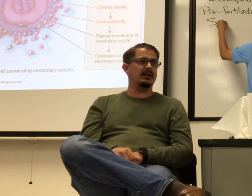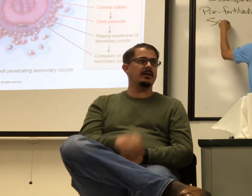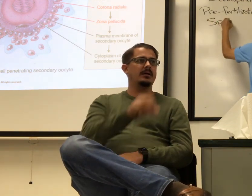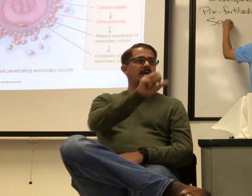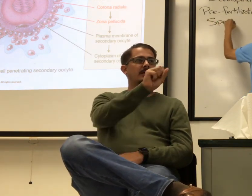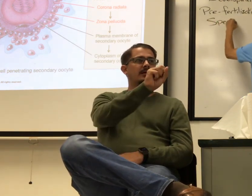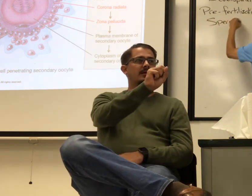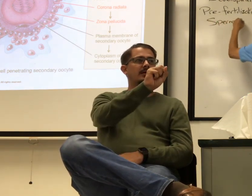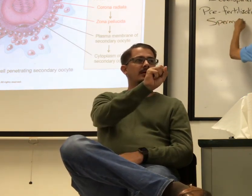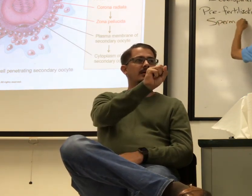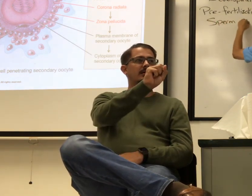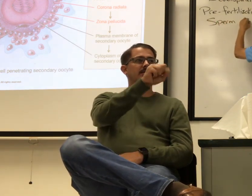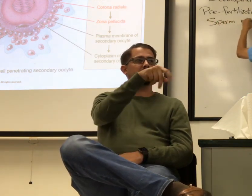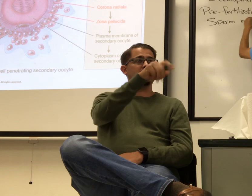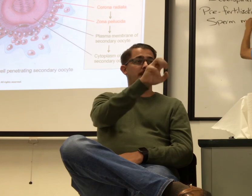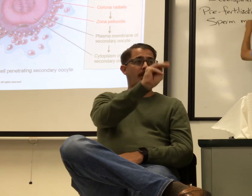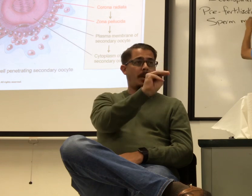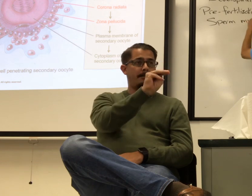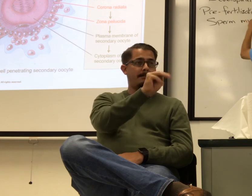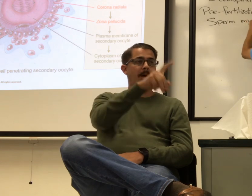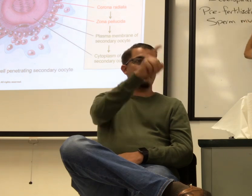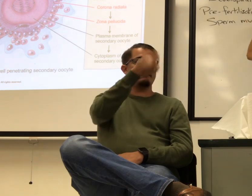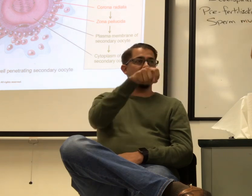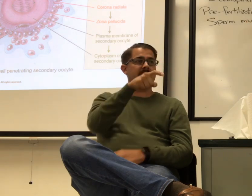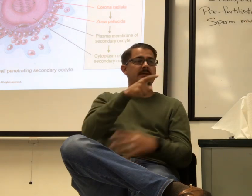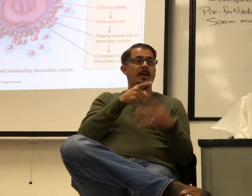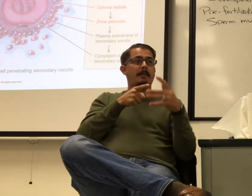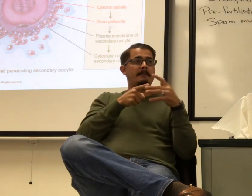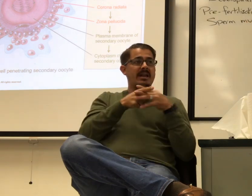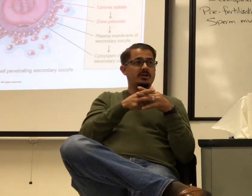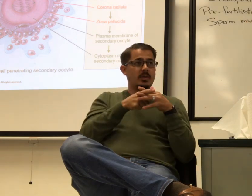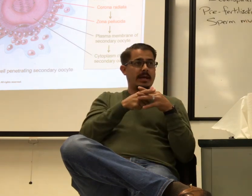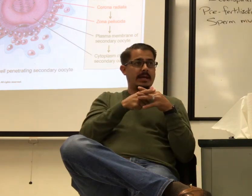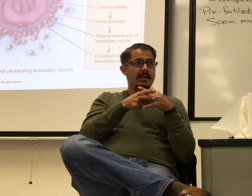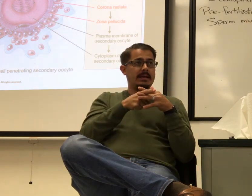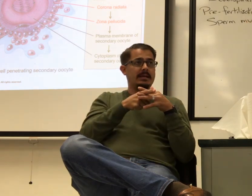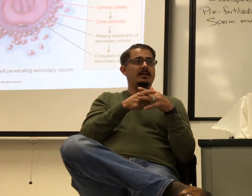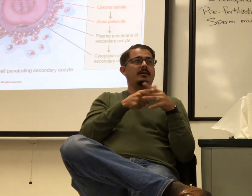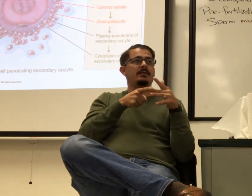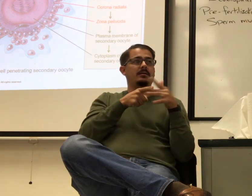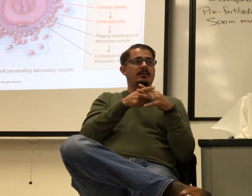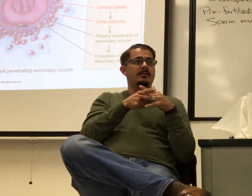Sperm must penetrate